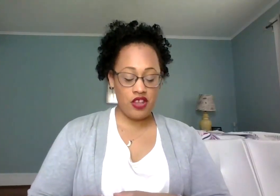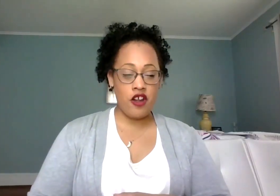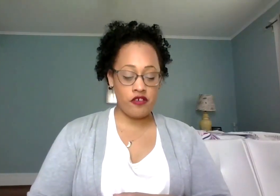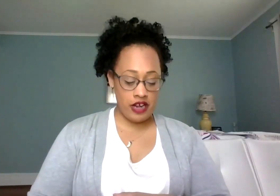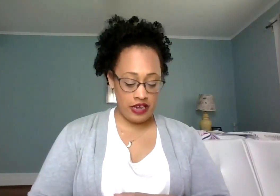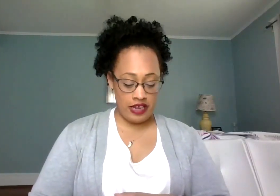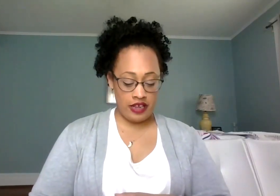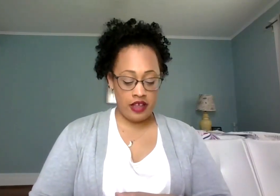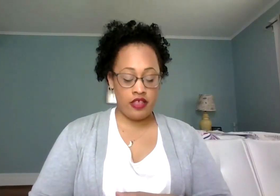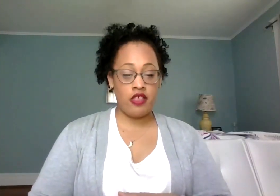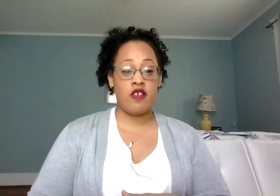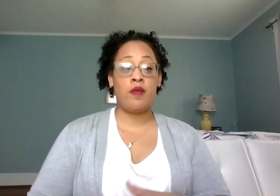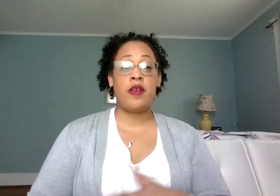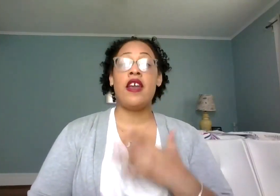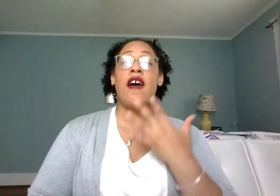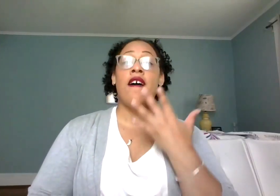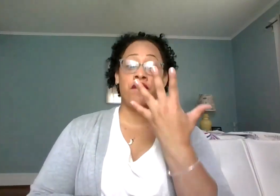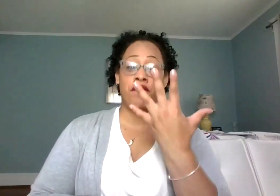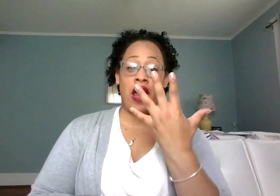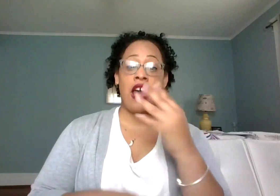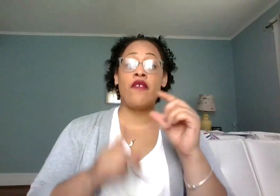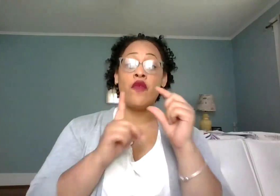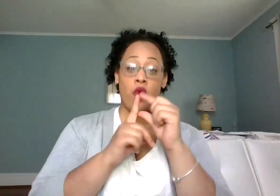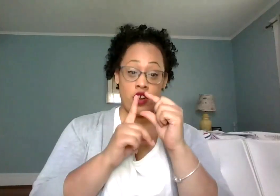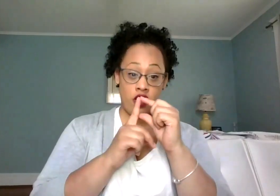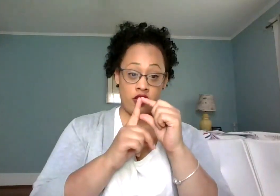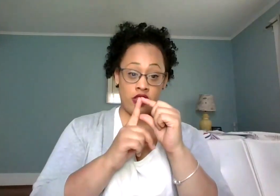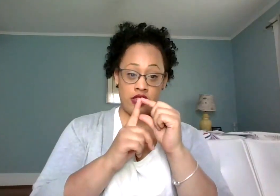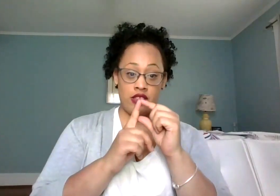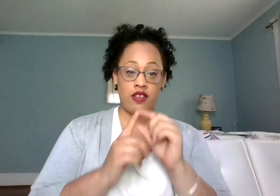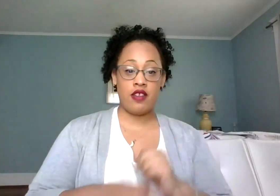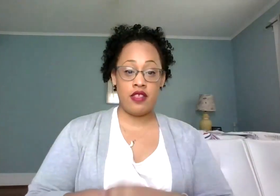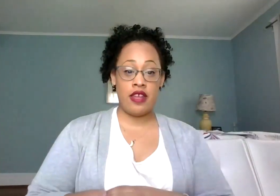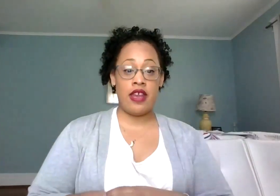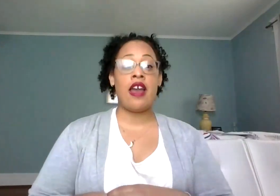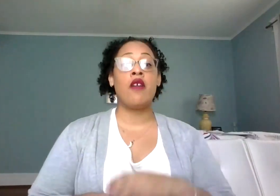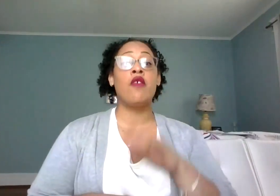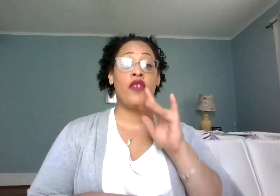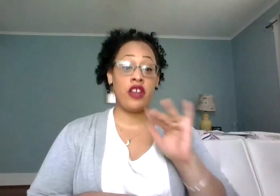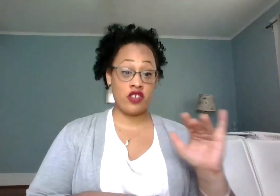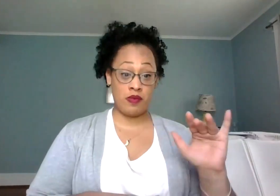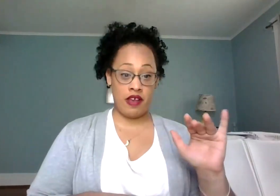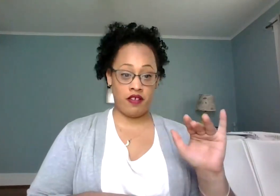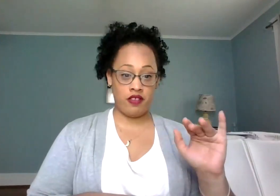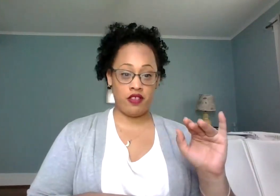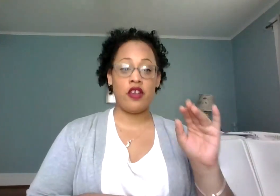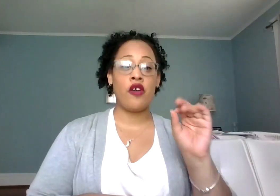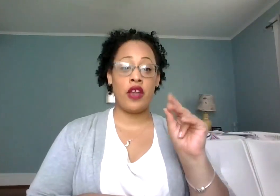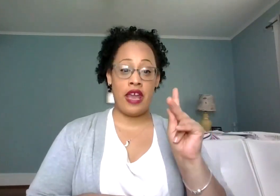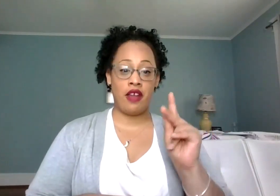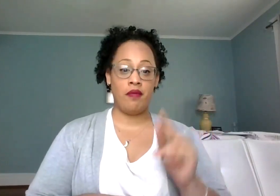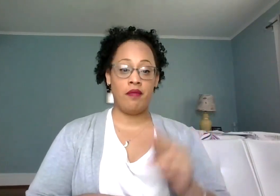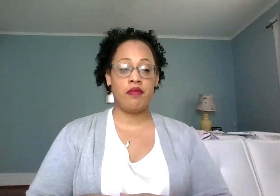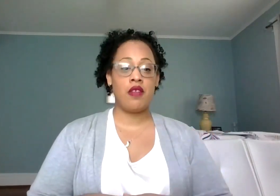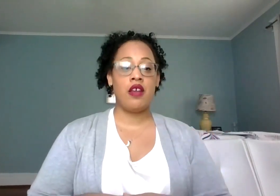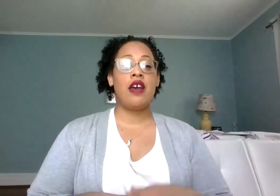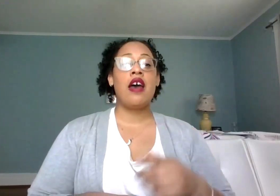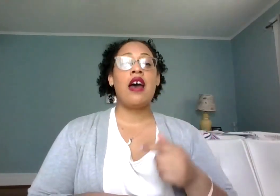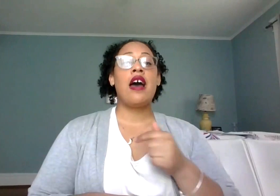All righty, there will be five words that I will fingerspell, okay?